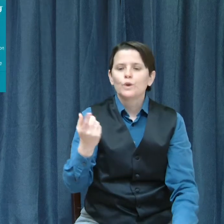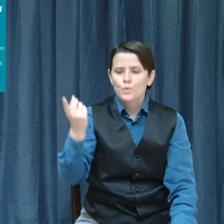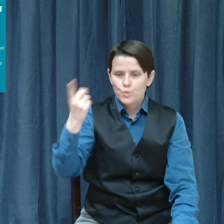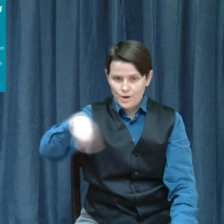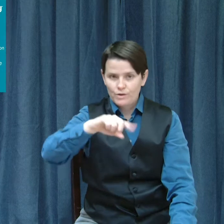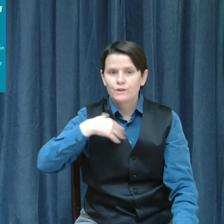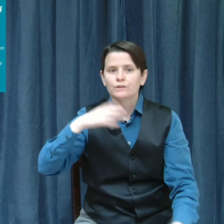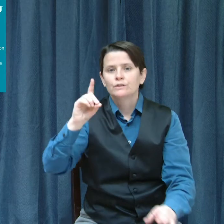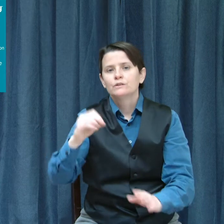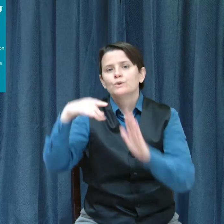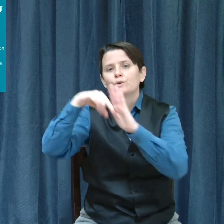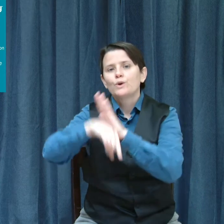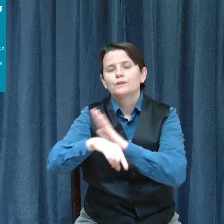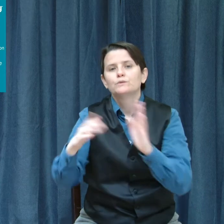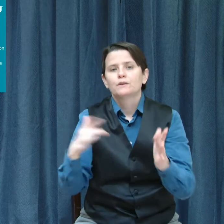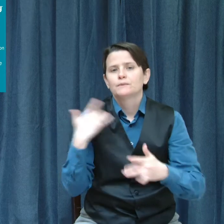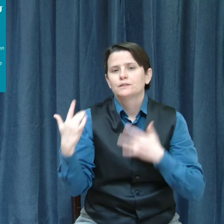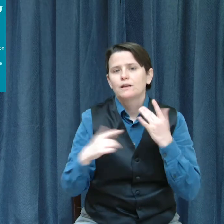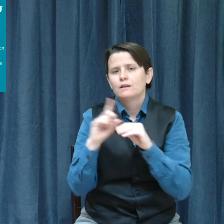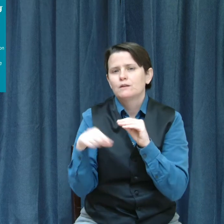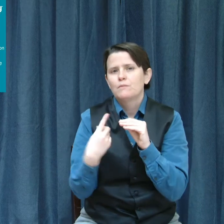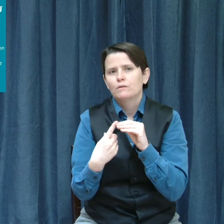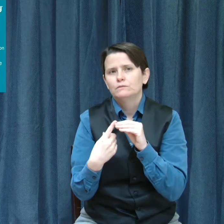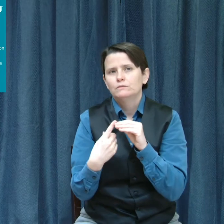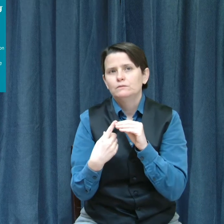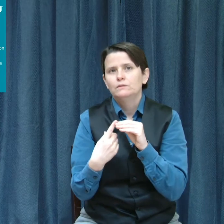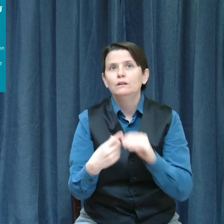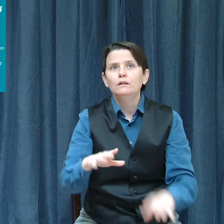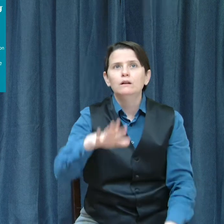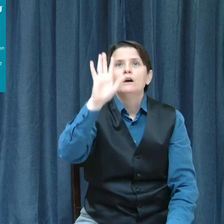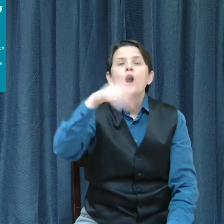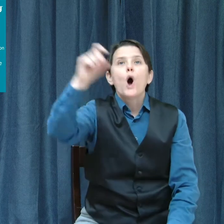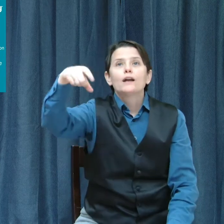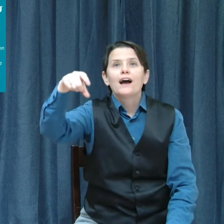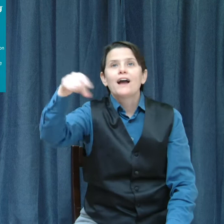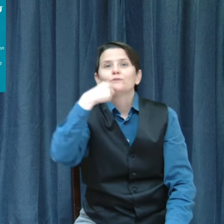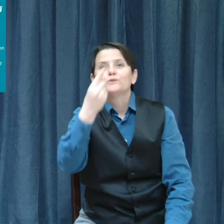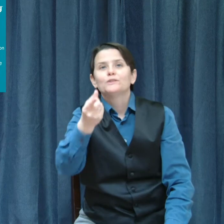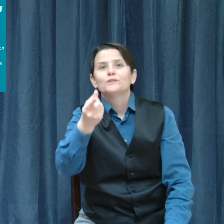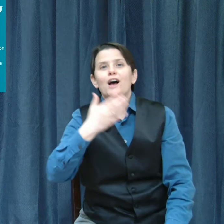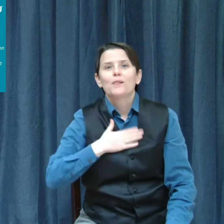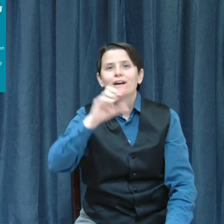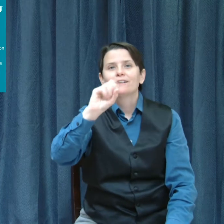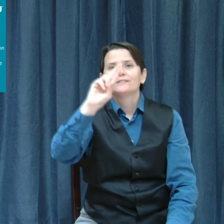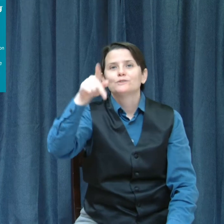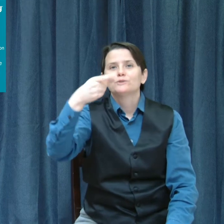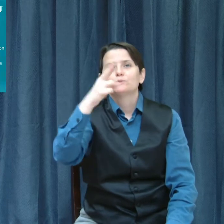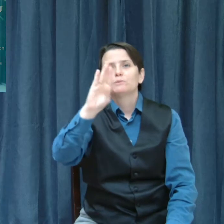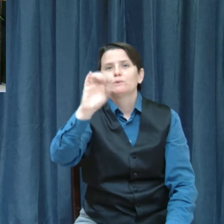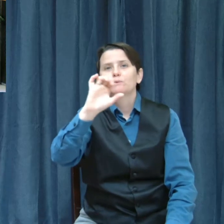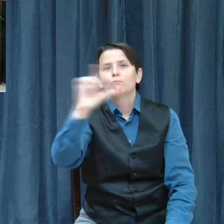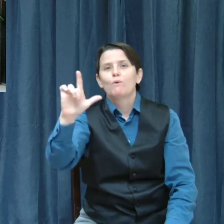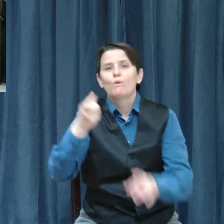questions ready. I might have to tell my Super Bowl jokes. Oh, yeah, you didn't do that. Because I didn't get them in the talk. I thought I was going to ask you about that. I have that. A